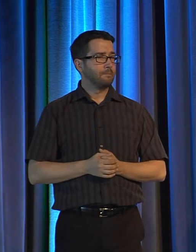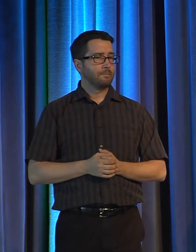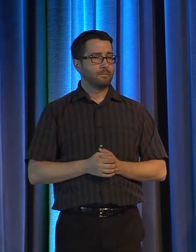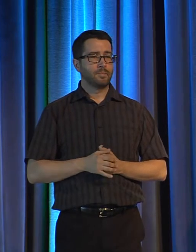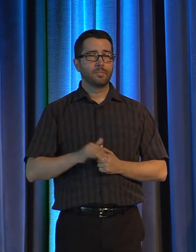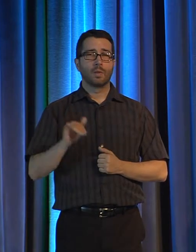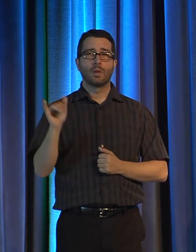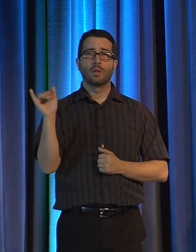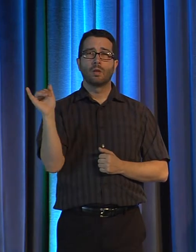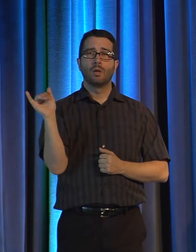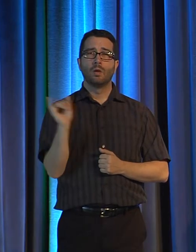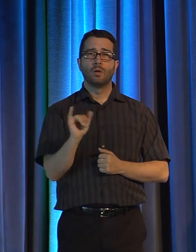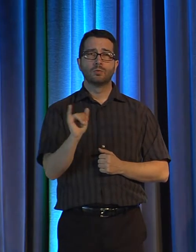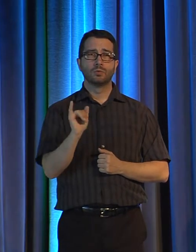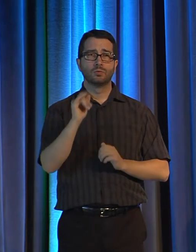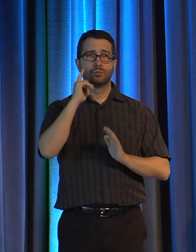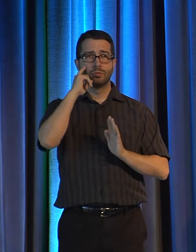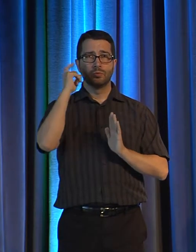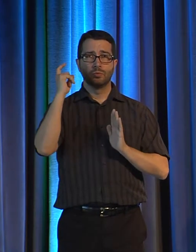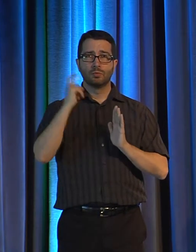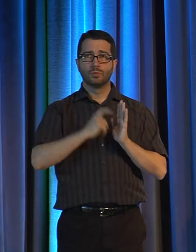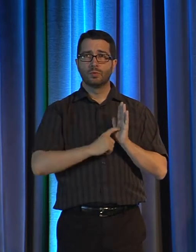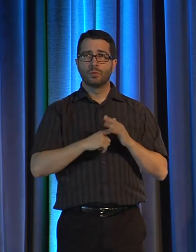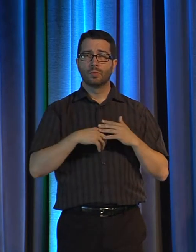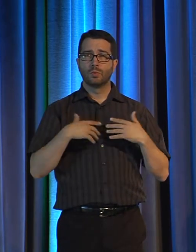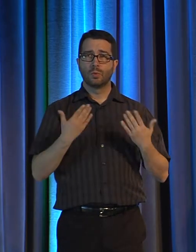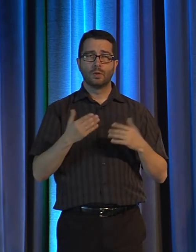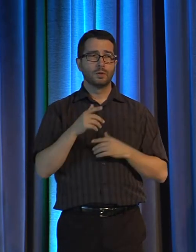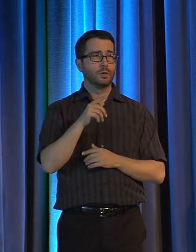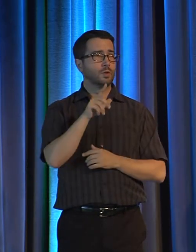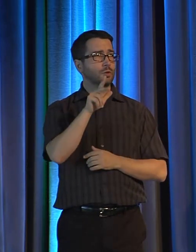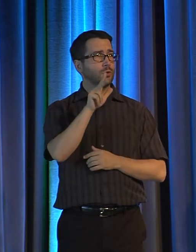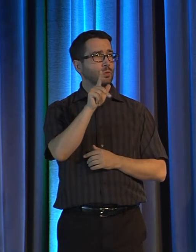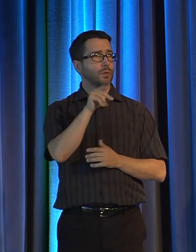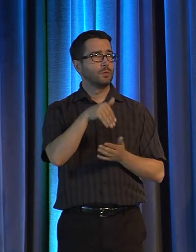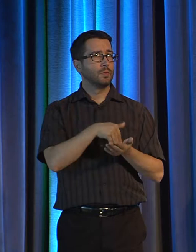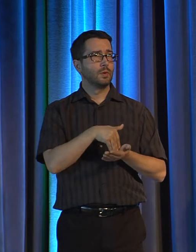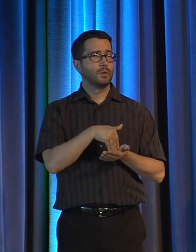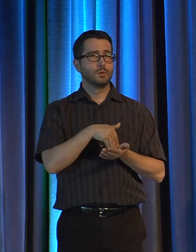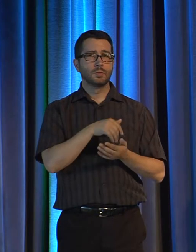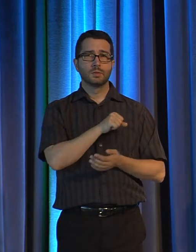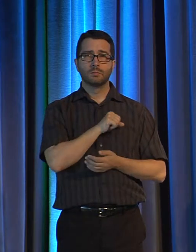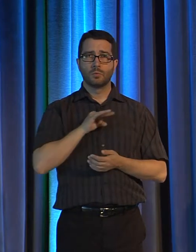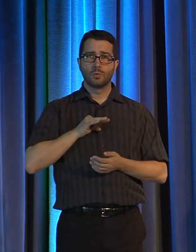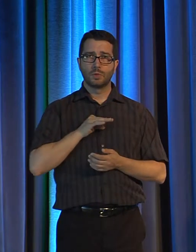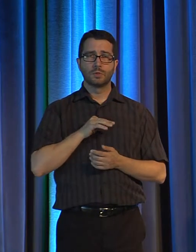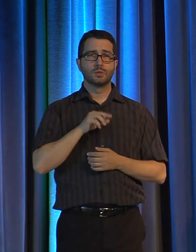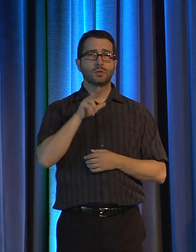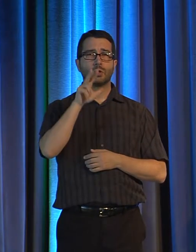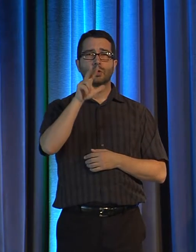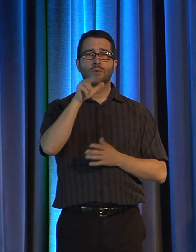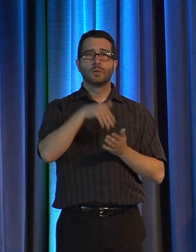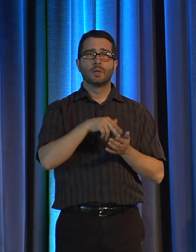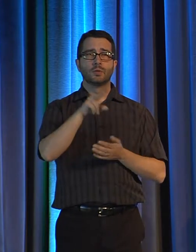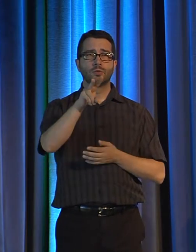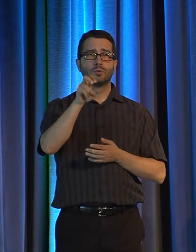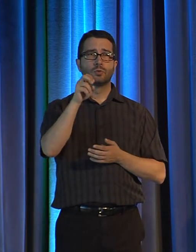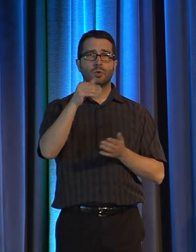I also want to recognize the more than 23,000 employees, 3,200